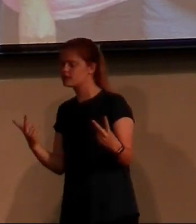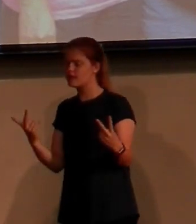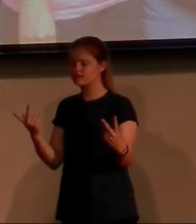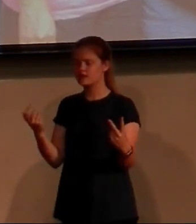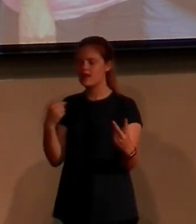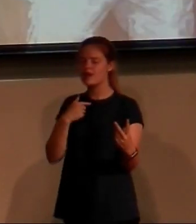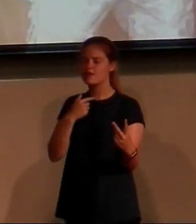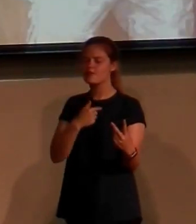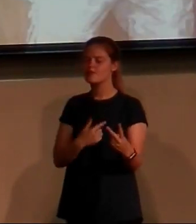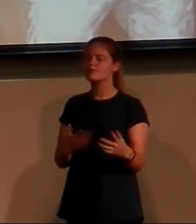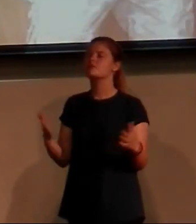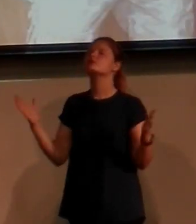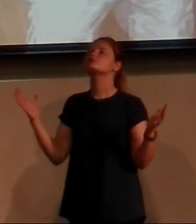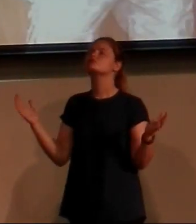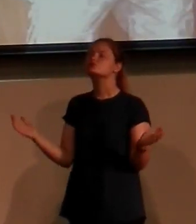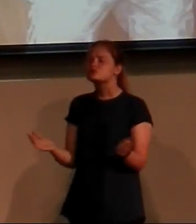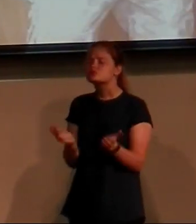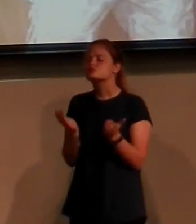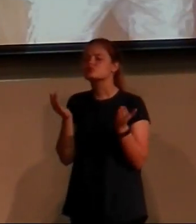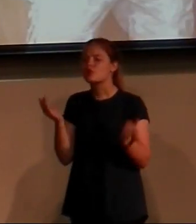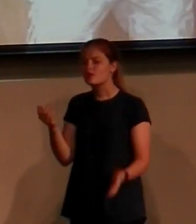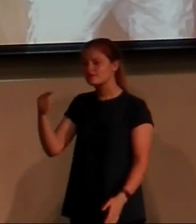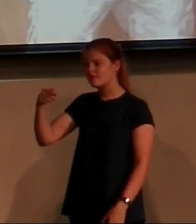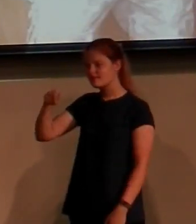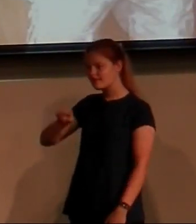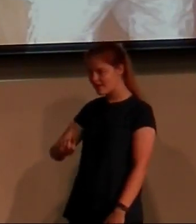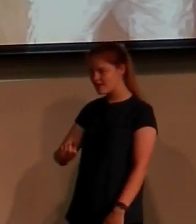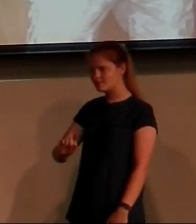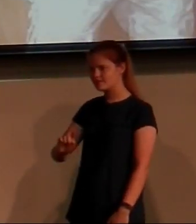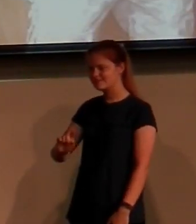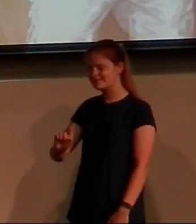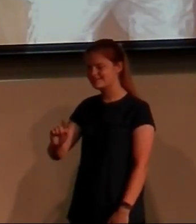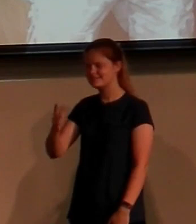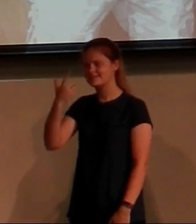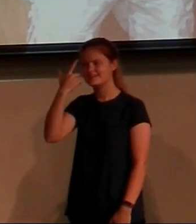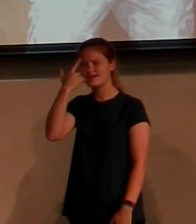we were very encouraged by them because